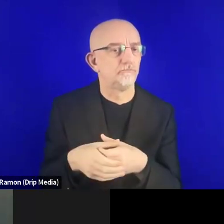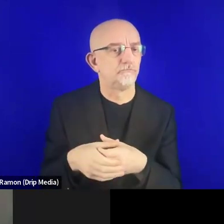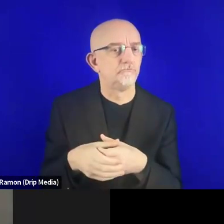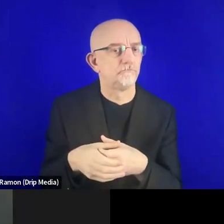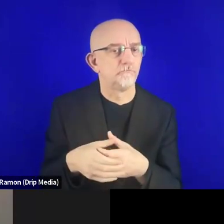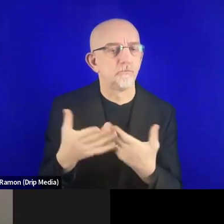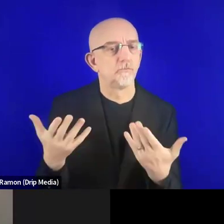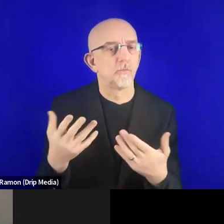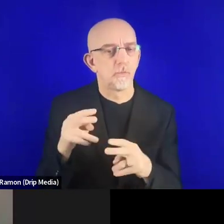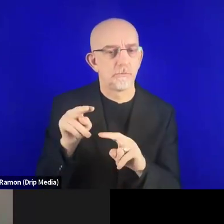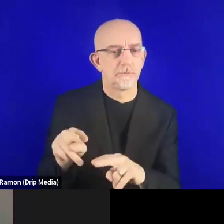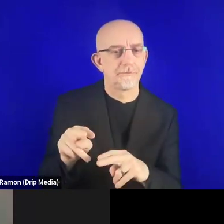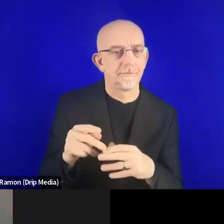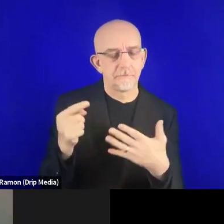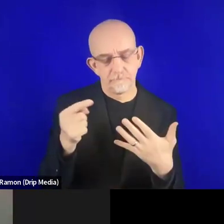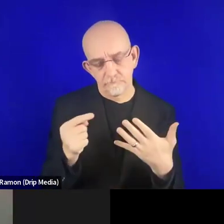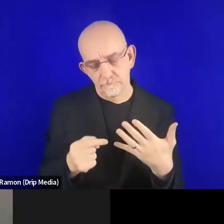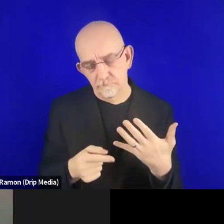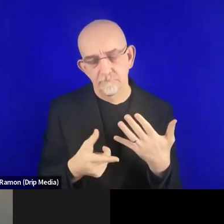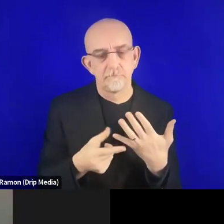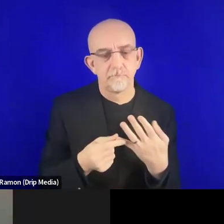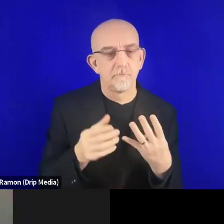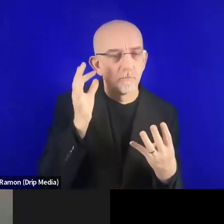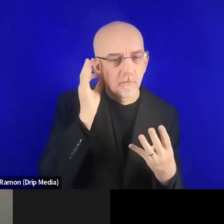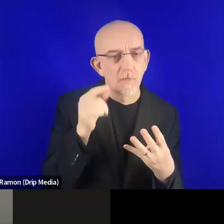with disability and by extension persons